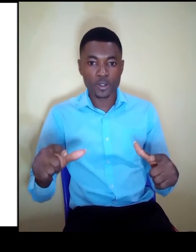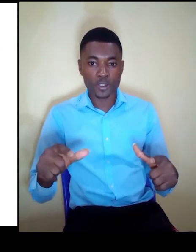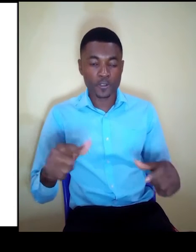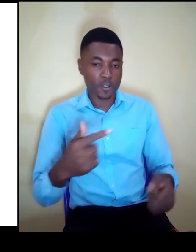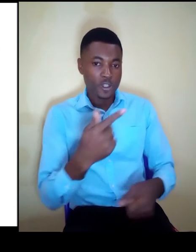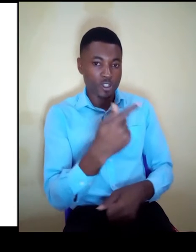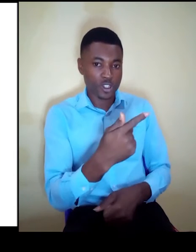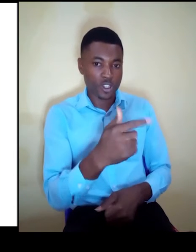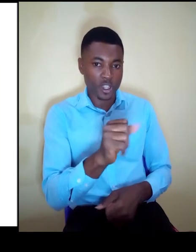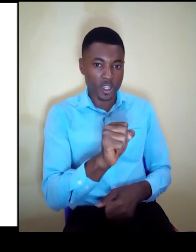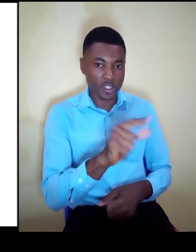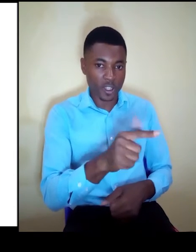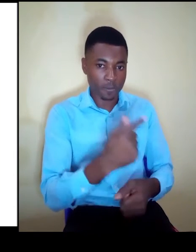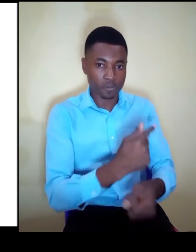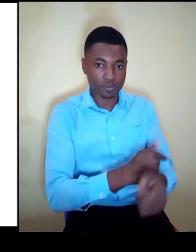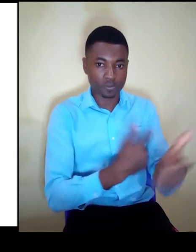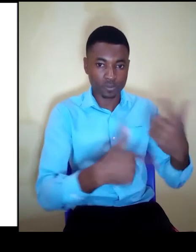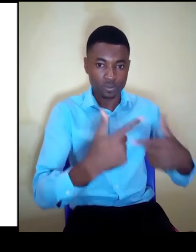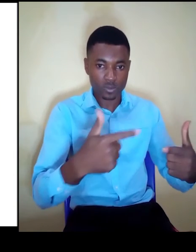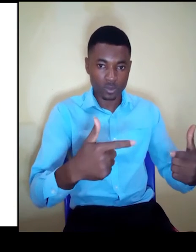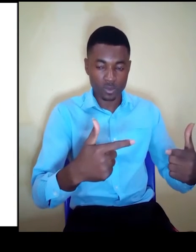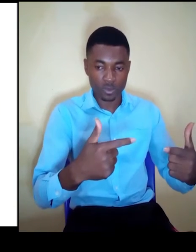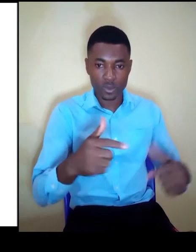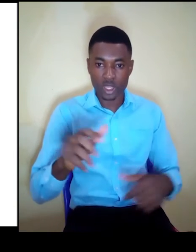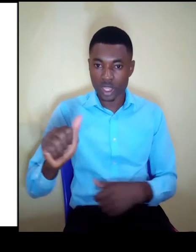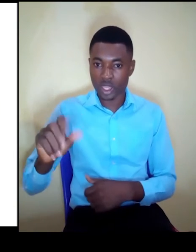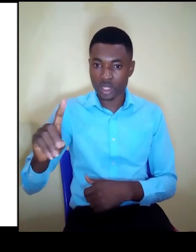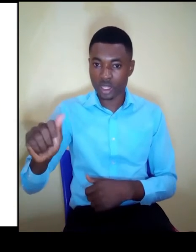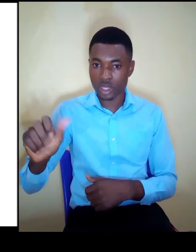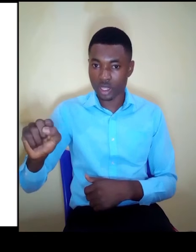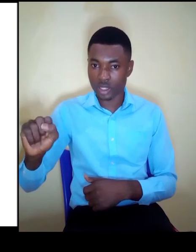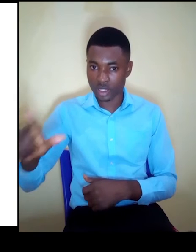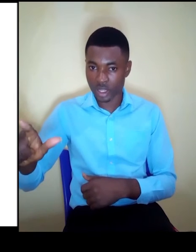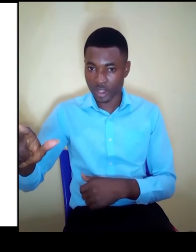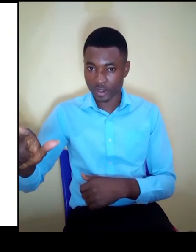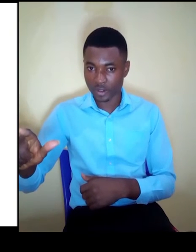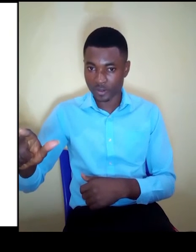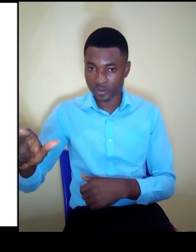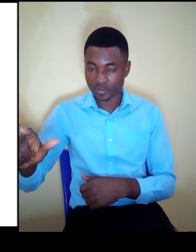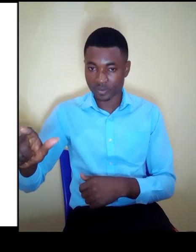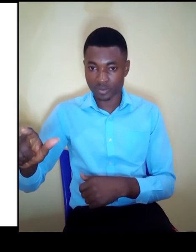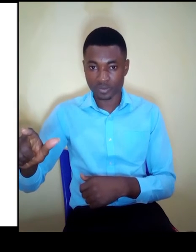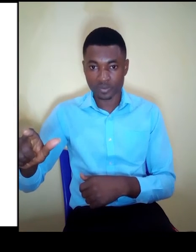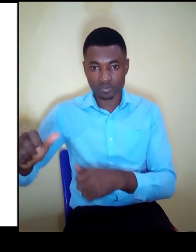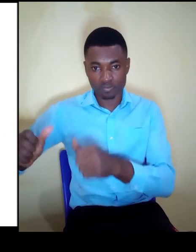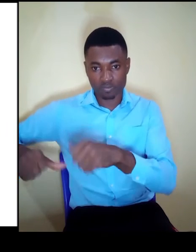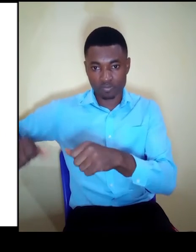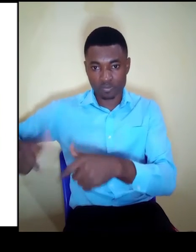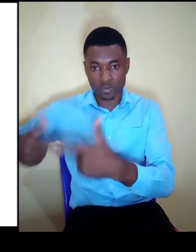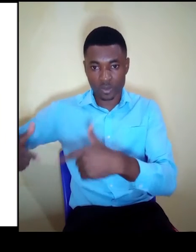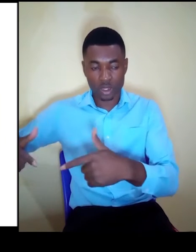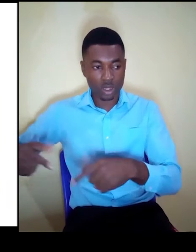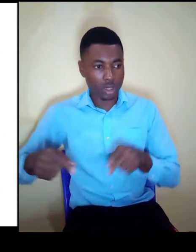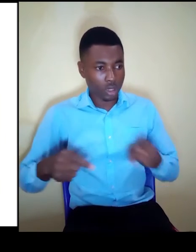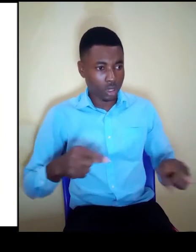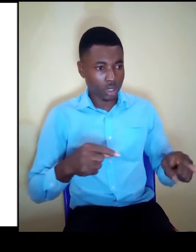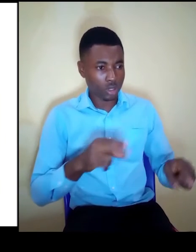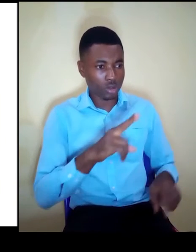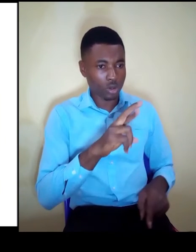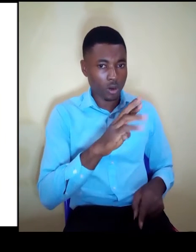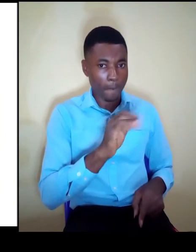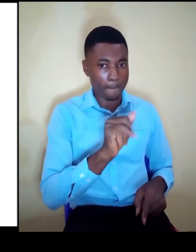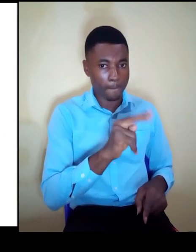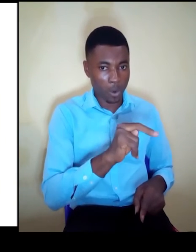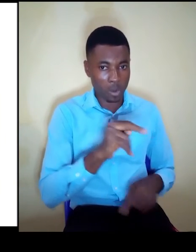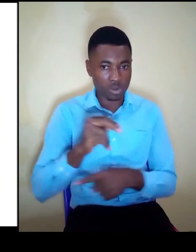Adam Roberts Sign Language. These sign languages are referred to as urban sign language, that's Ghanaian Sign Language. Adam Roberts is a rural